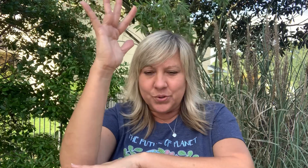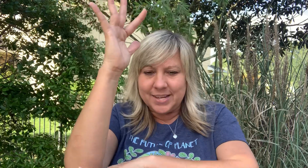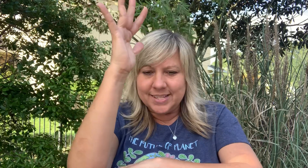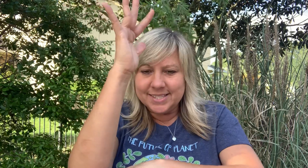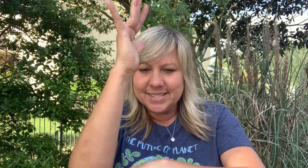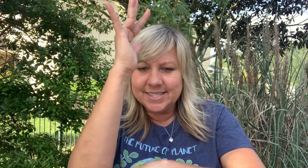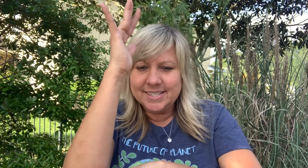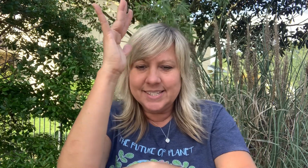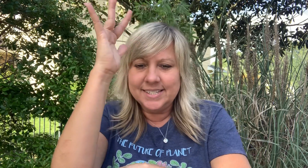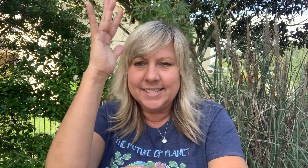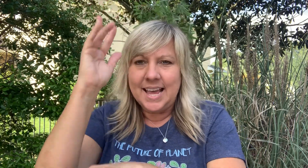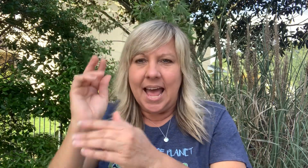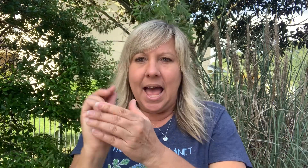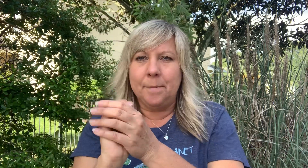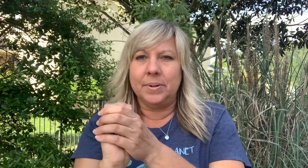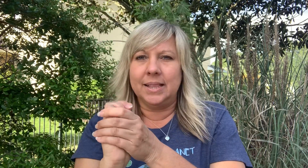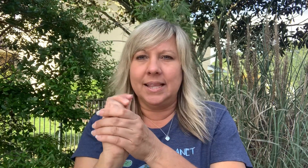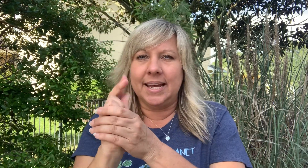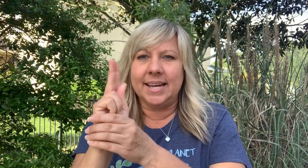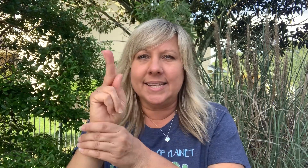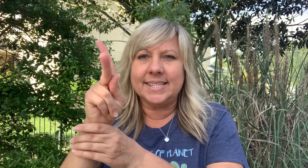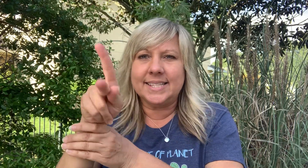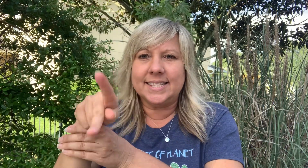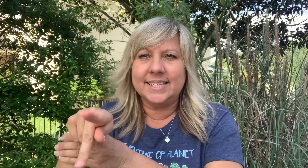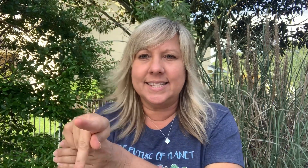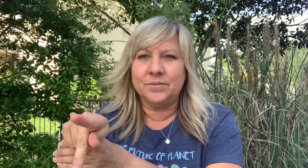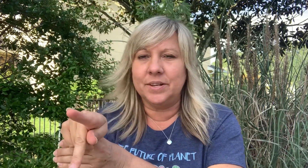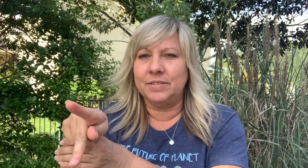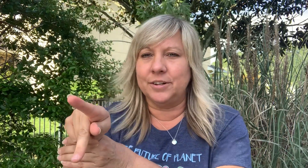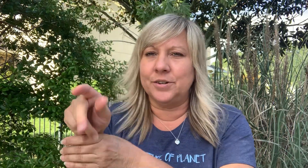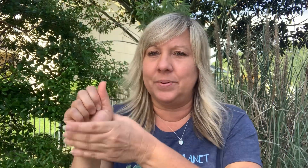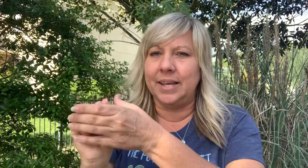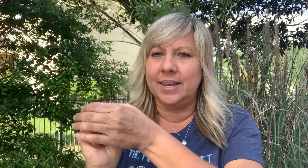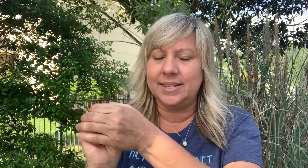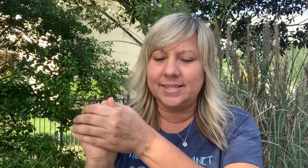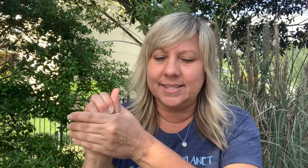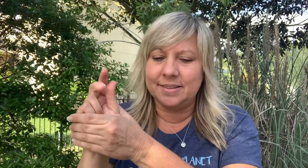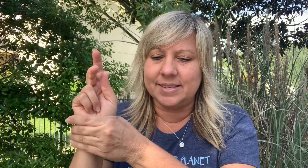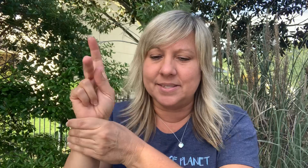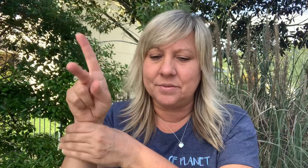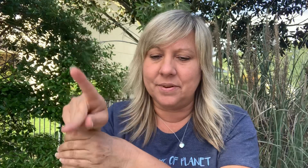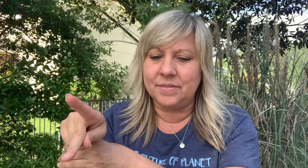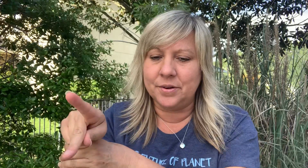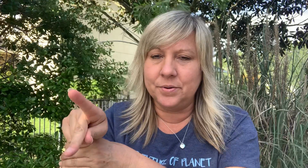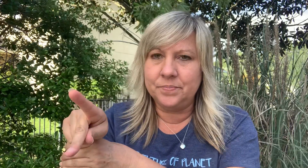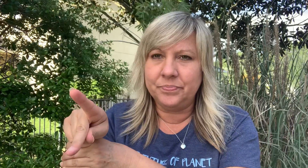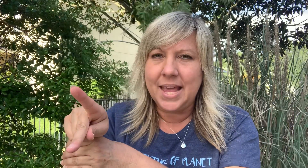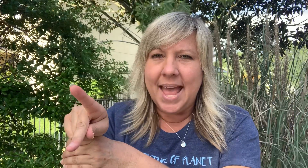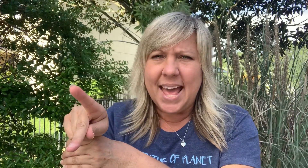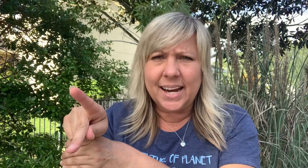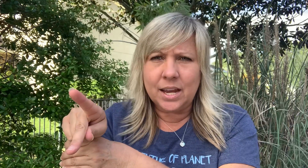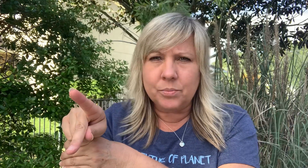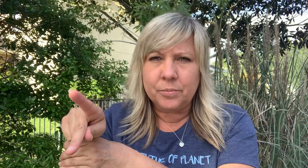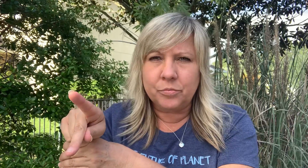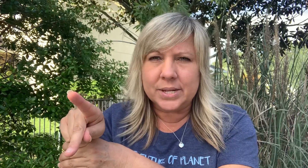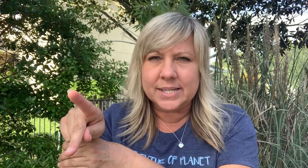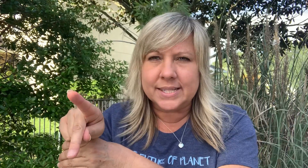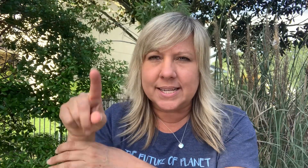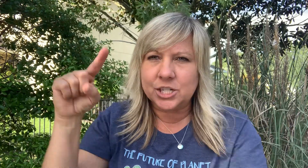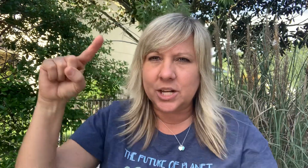trees. And plants. We've learned plants. So this is a review. I can't remember if we did the sunshine,